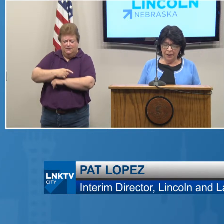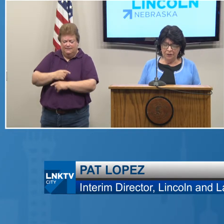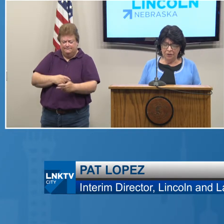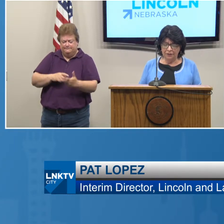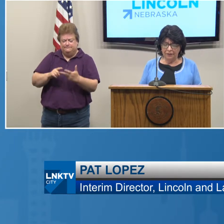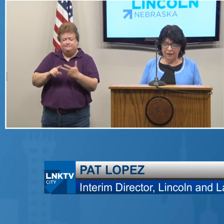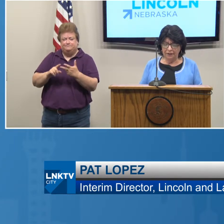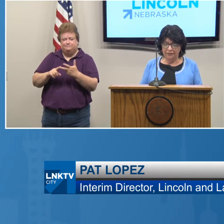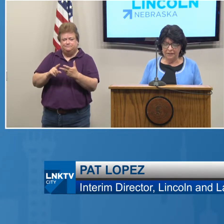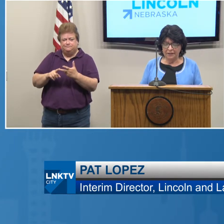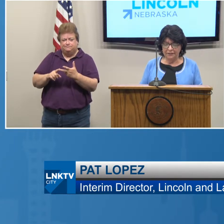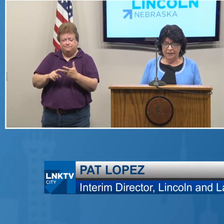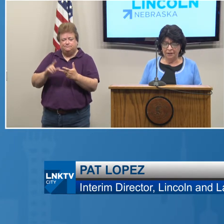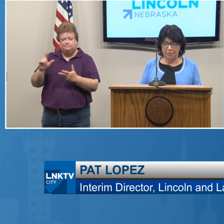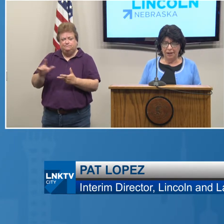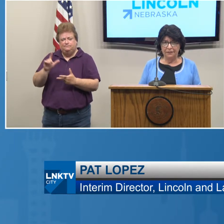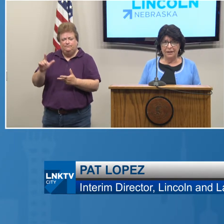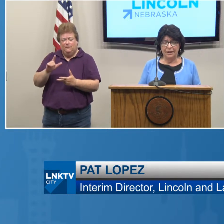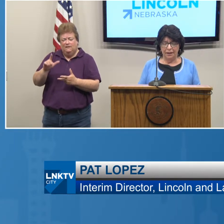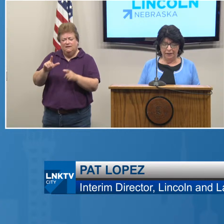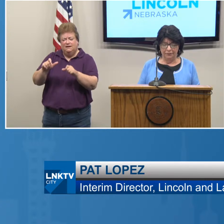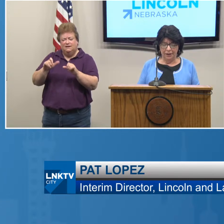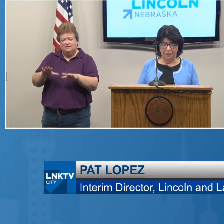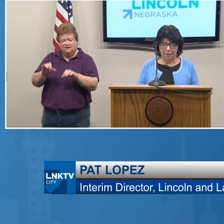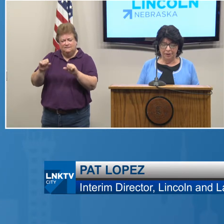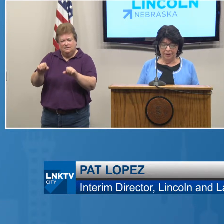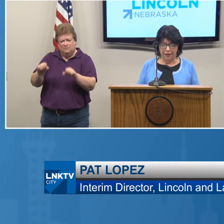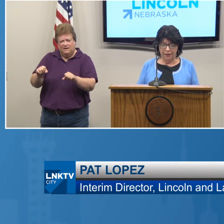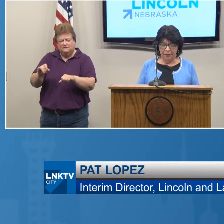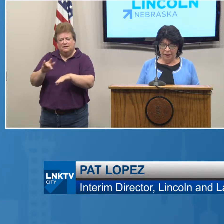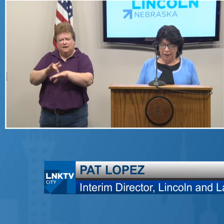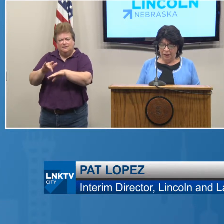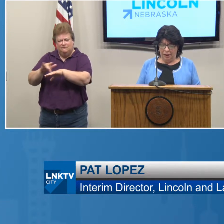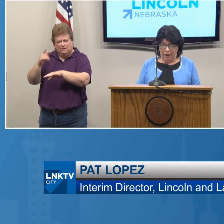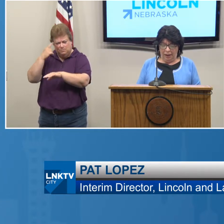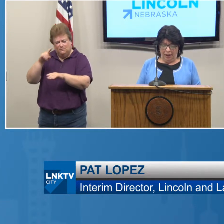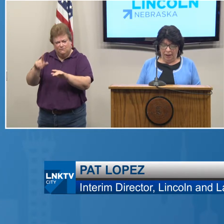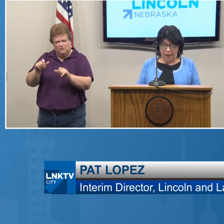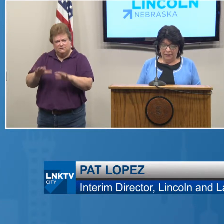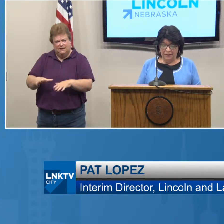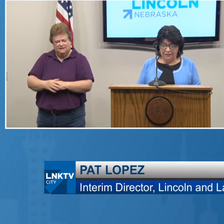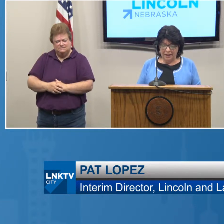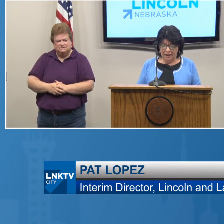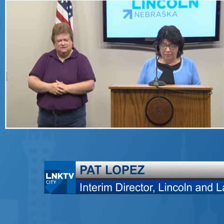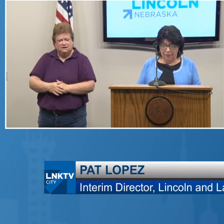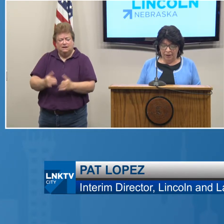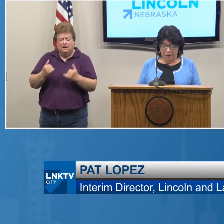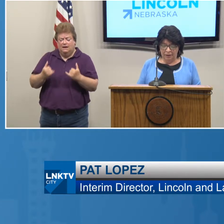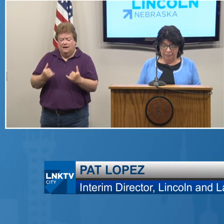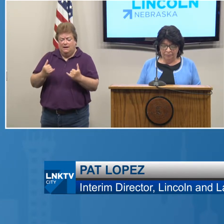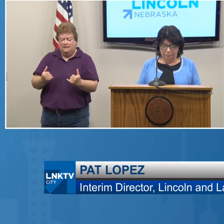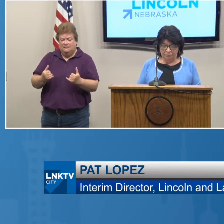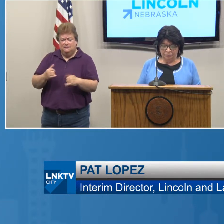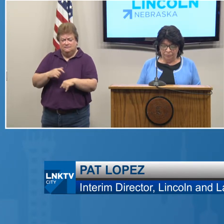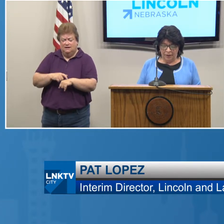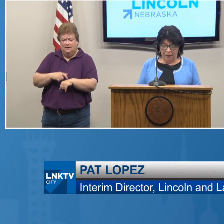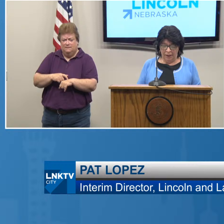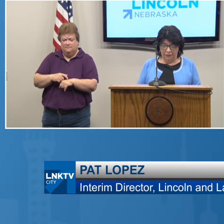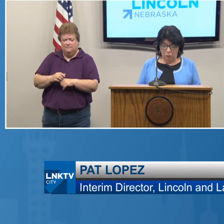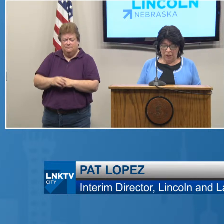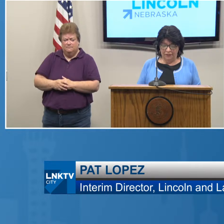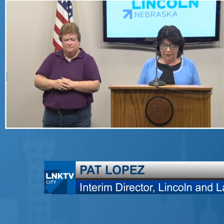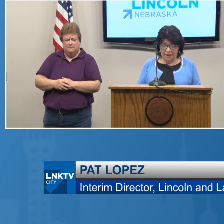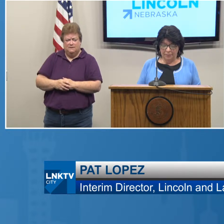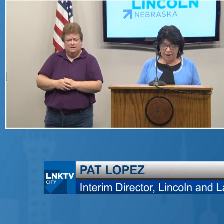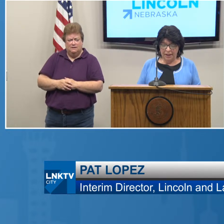key factor is Lincoln's testing capacity and availability. And at this time,